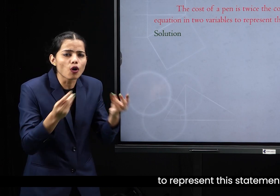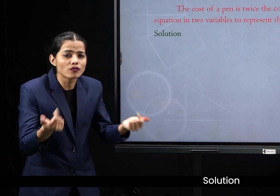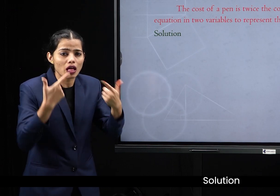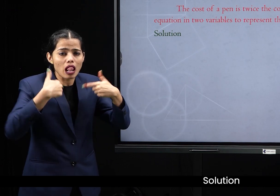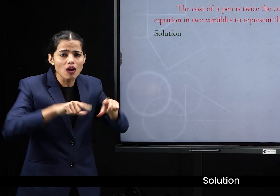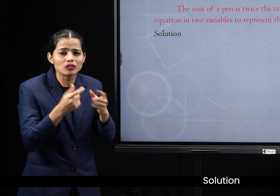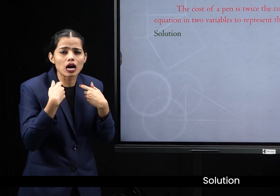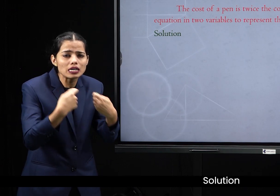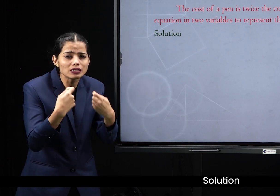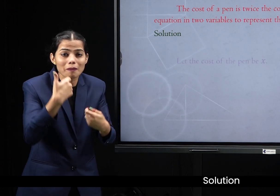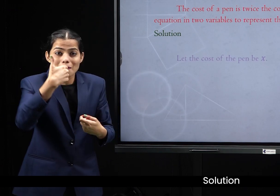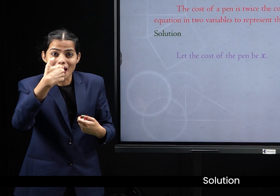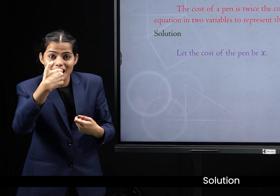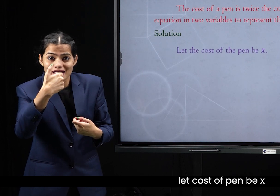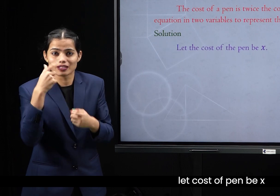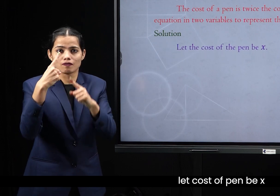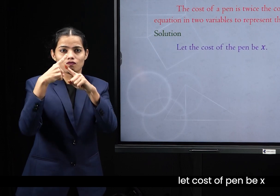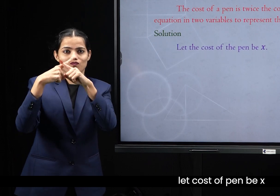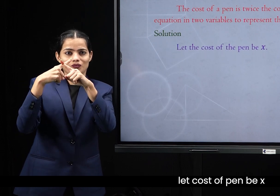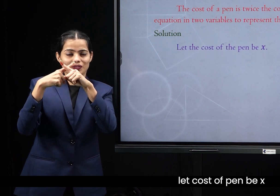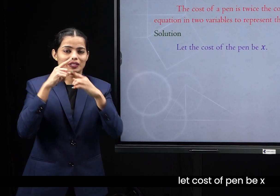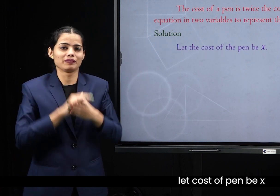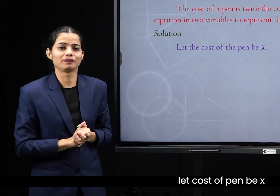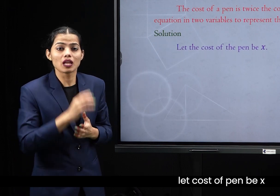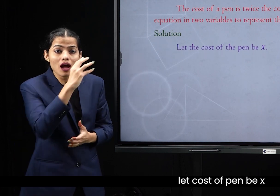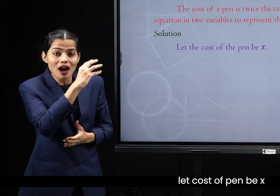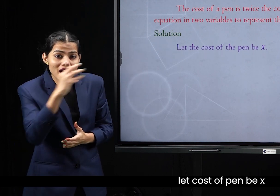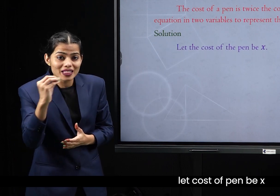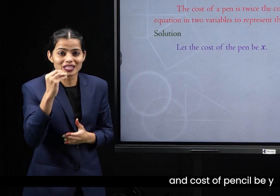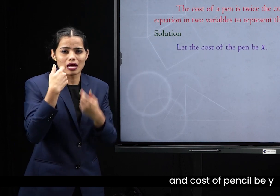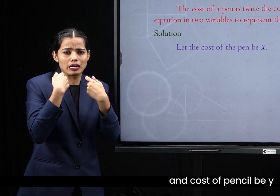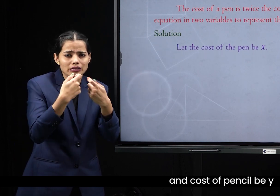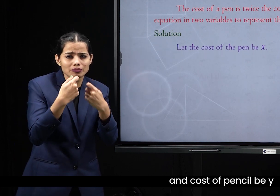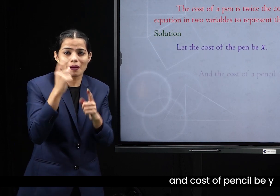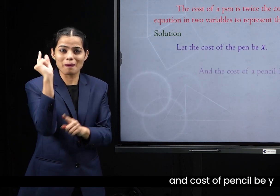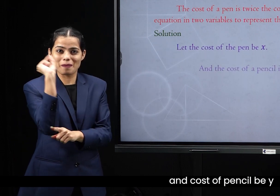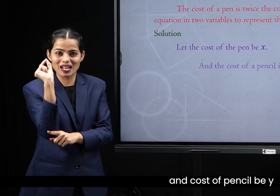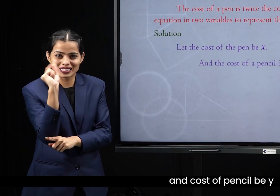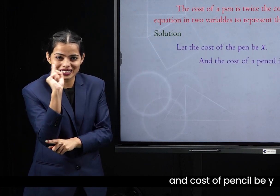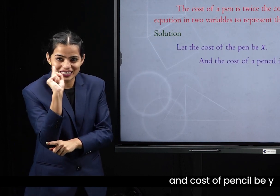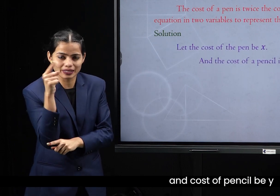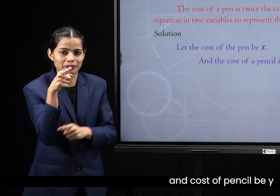Solution Let cost of pen be x and cost of pencil be y.